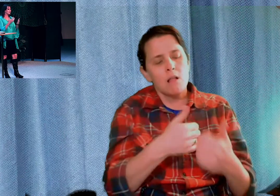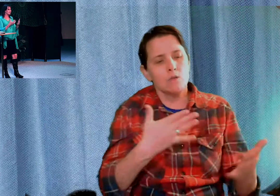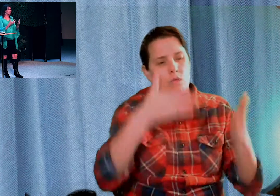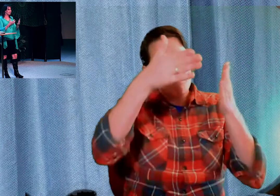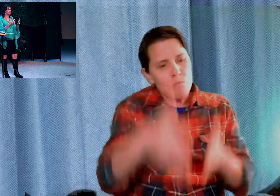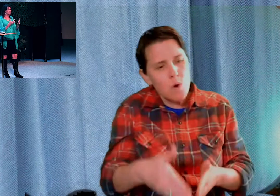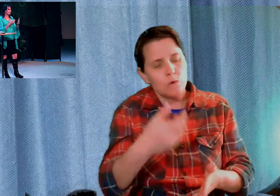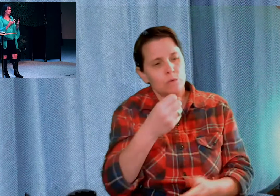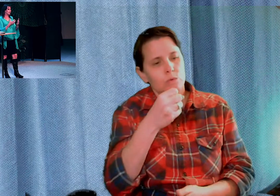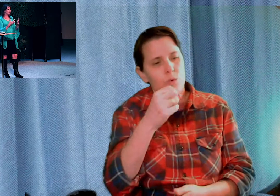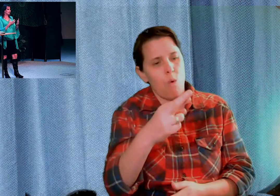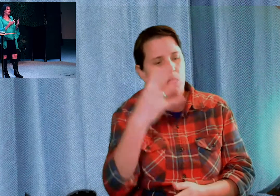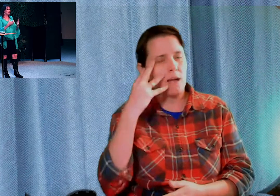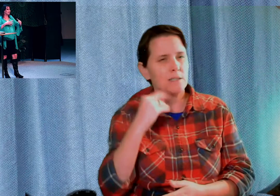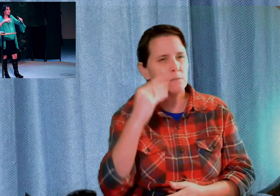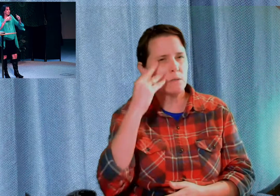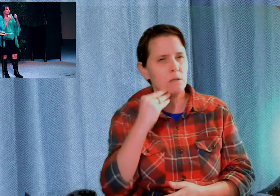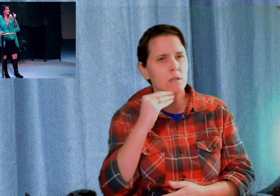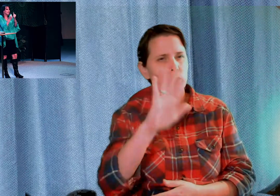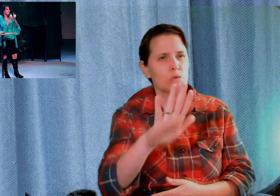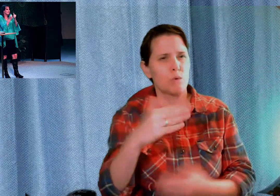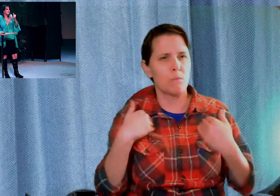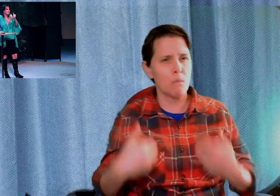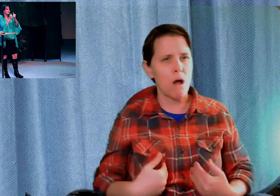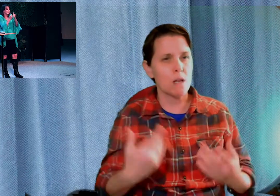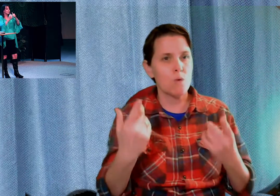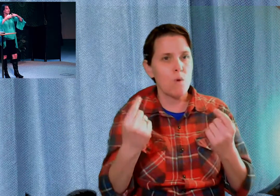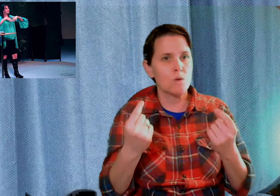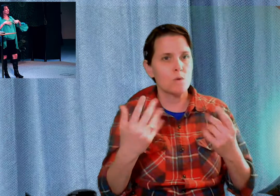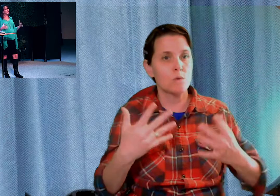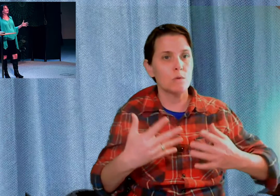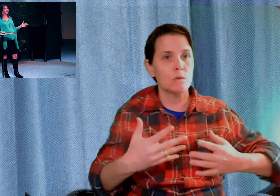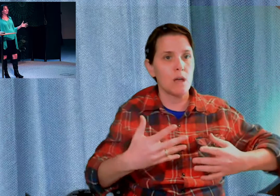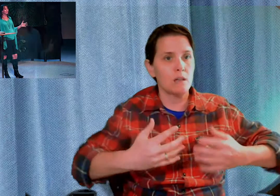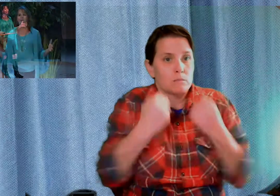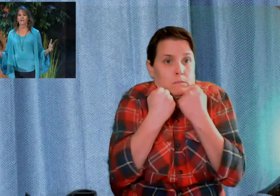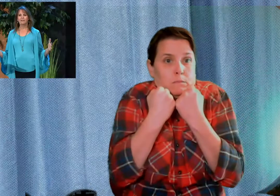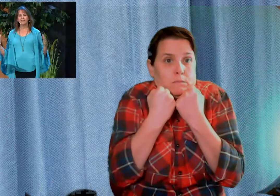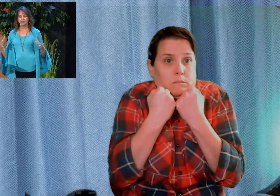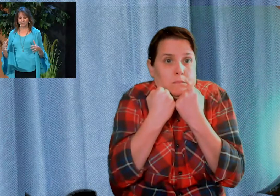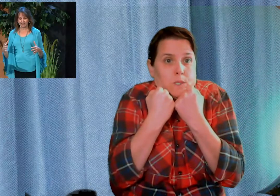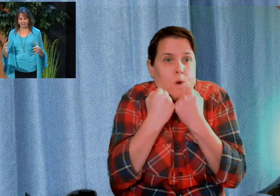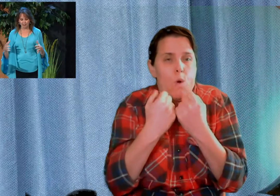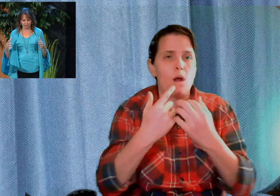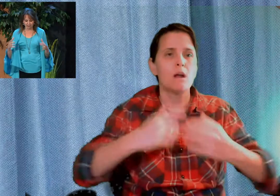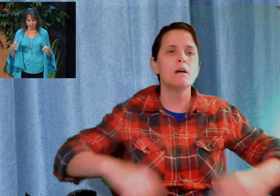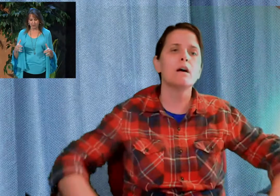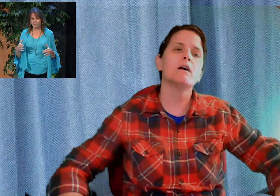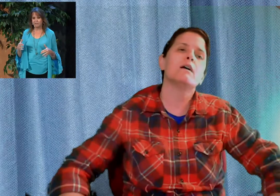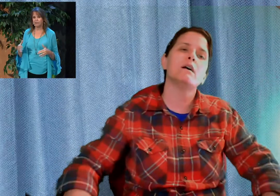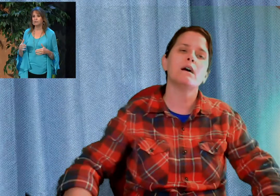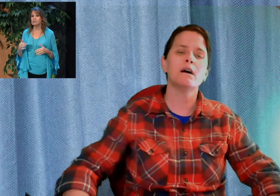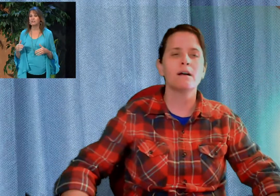that experience, what happens to your body? Do you contract, or do you go, oh, like energetically? Because I